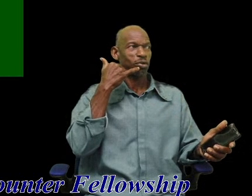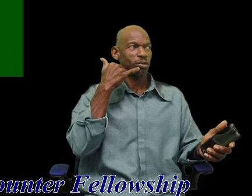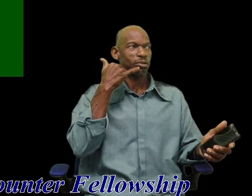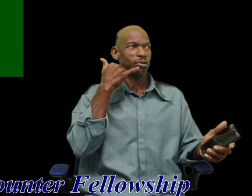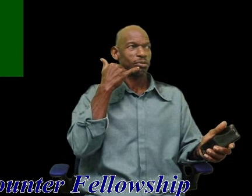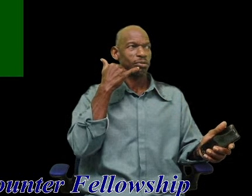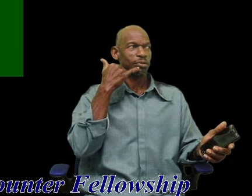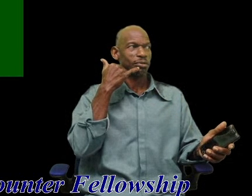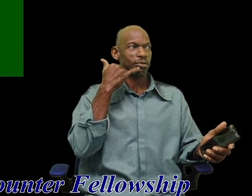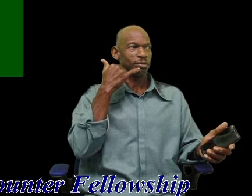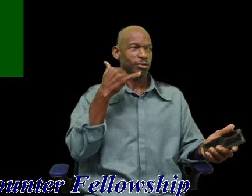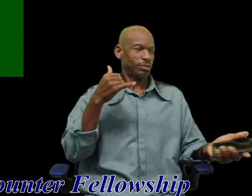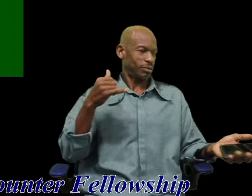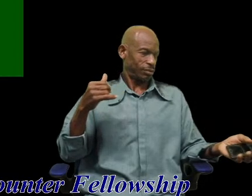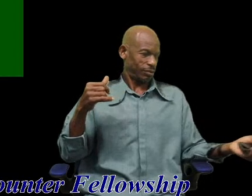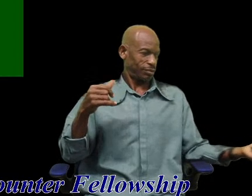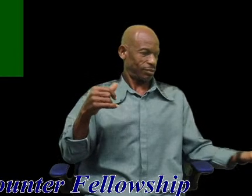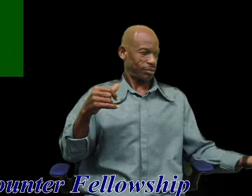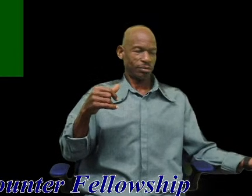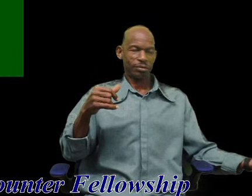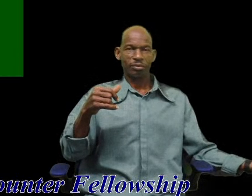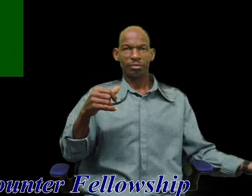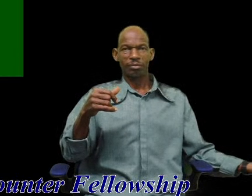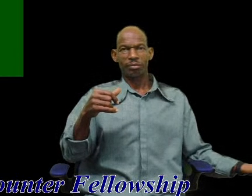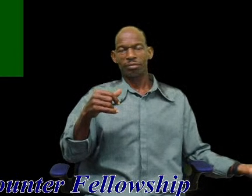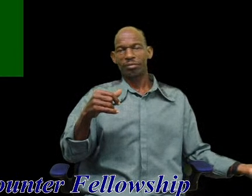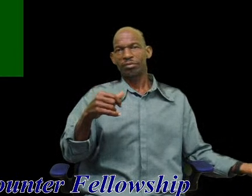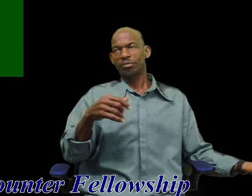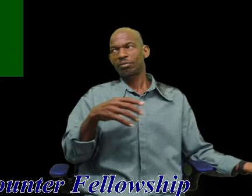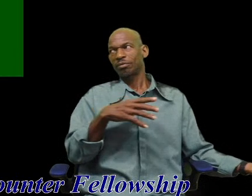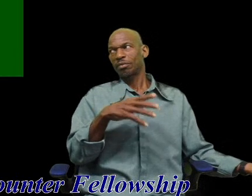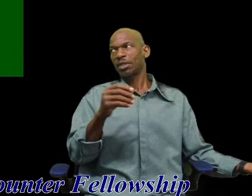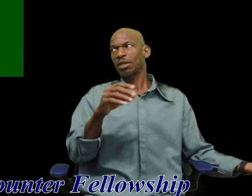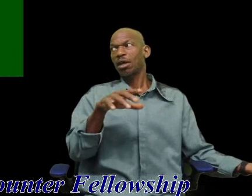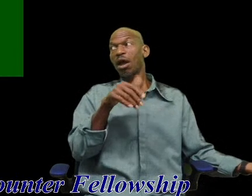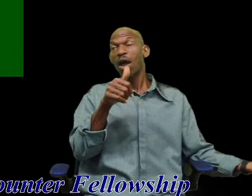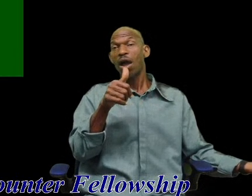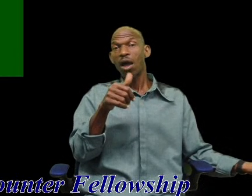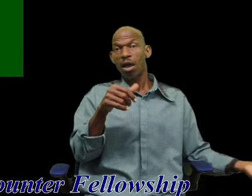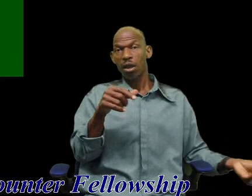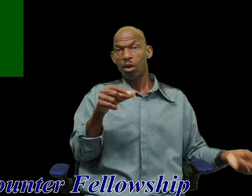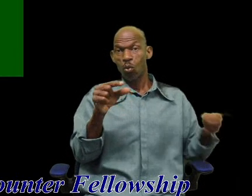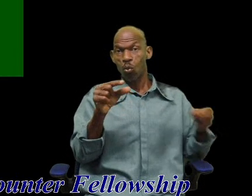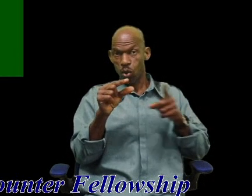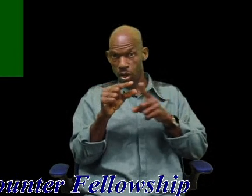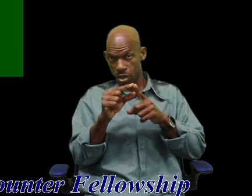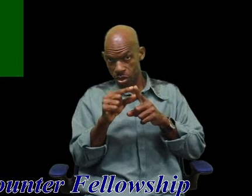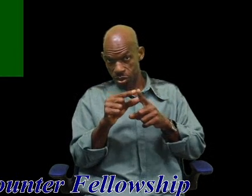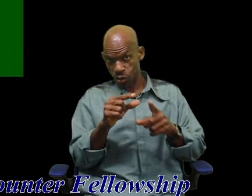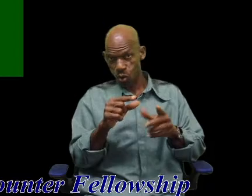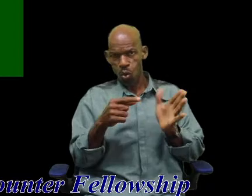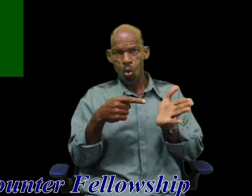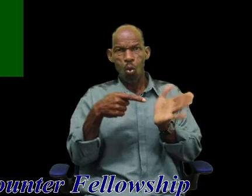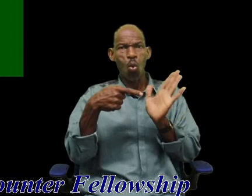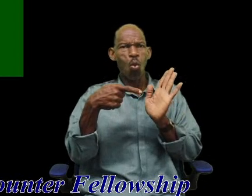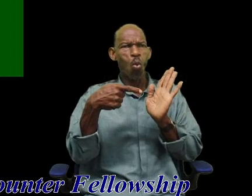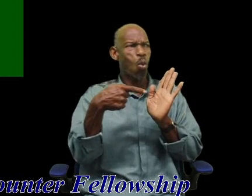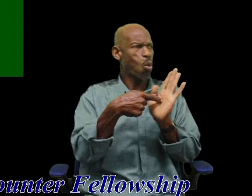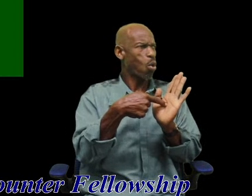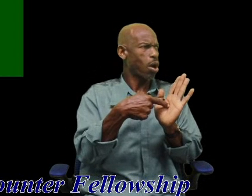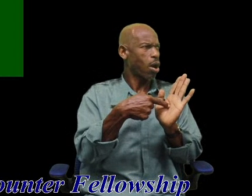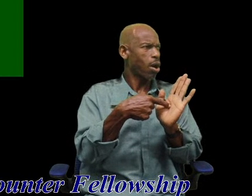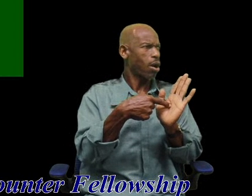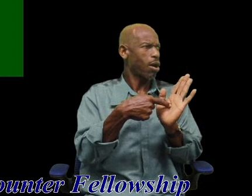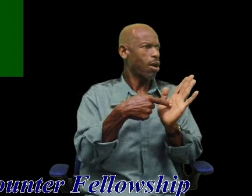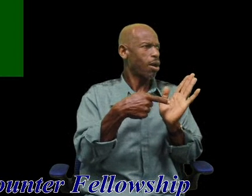And then we have the word owe. When you say somebody owe me something, that means they have something for me that belongs